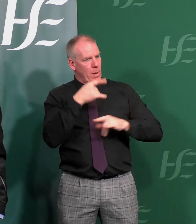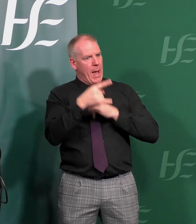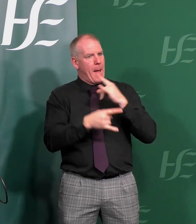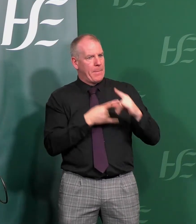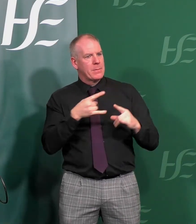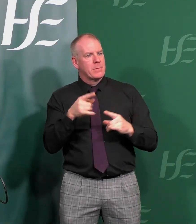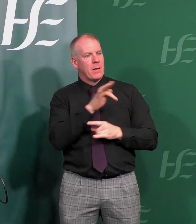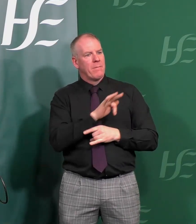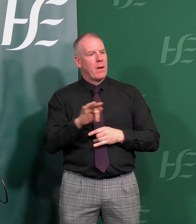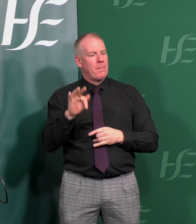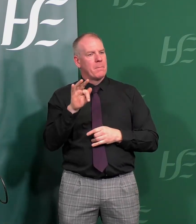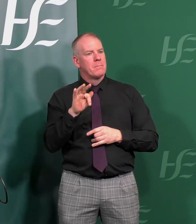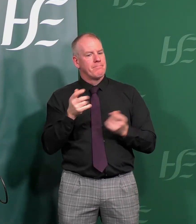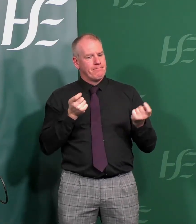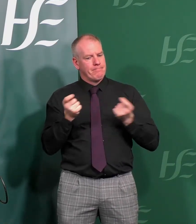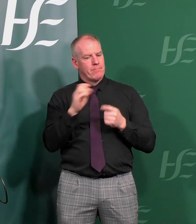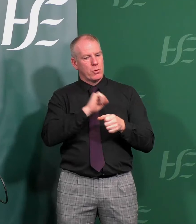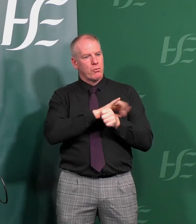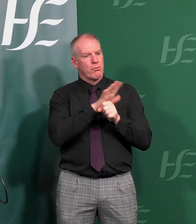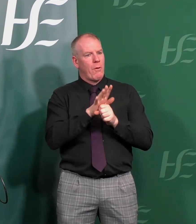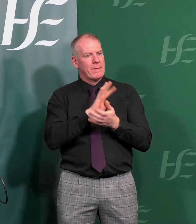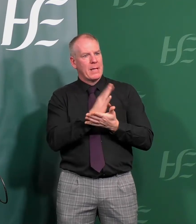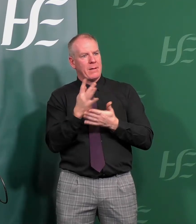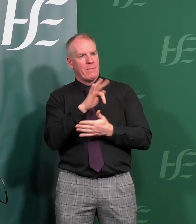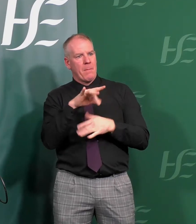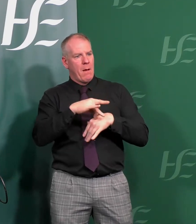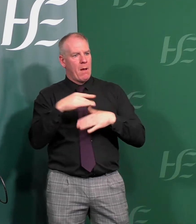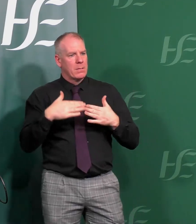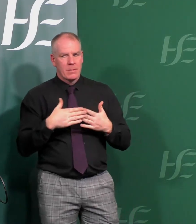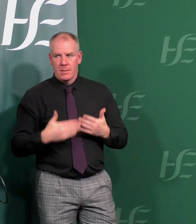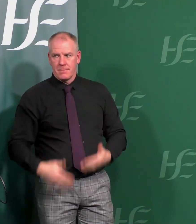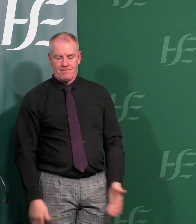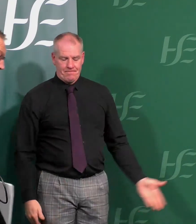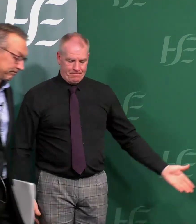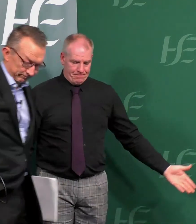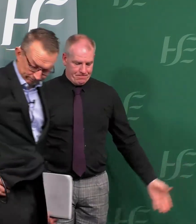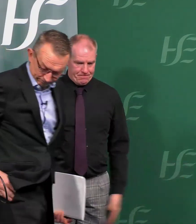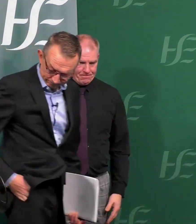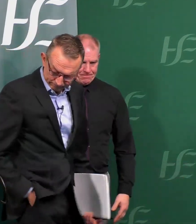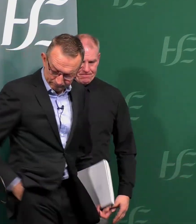on dealing with COVID-19 in the hospital setting.